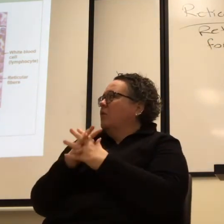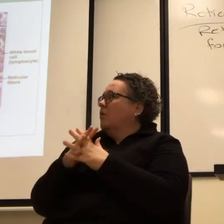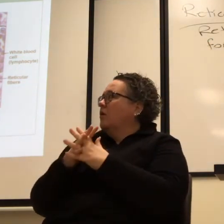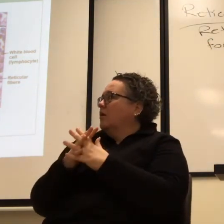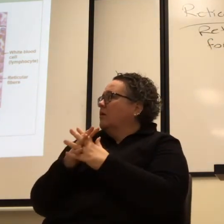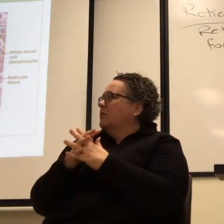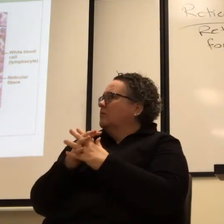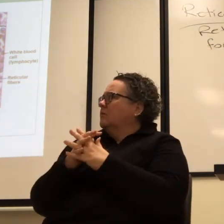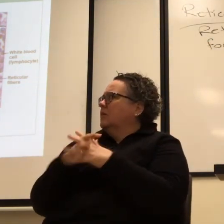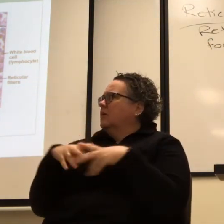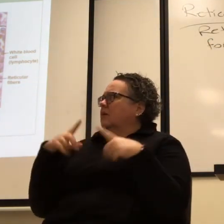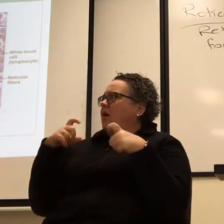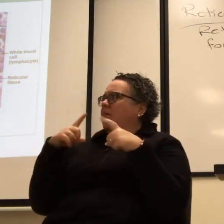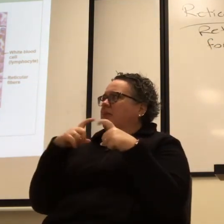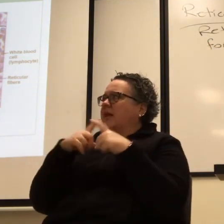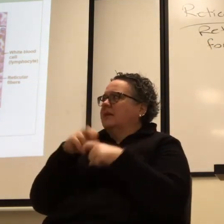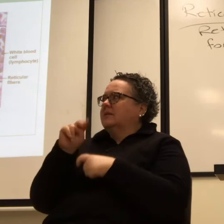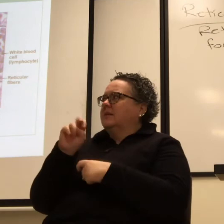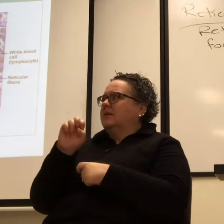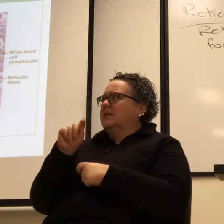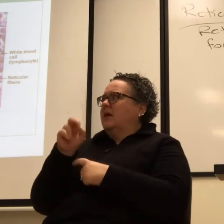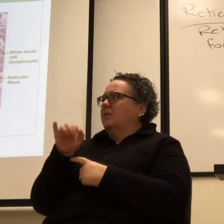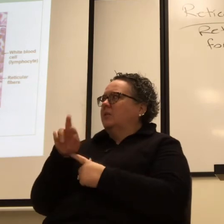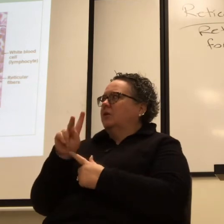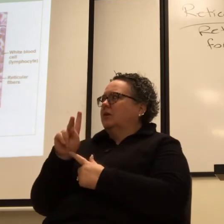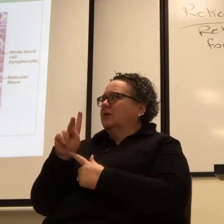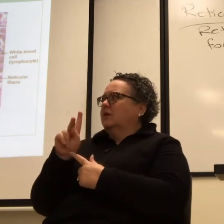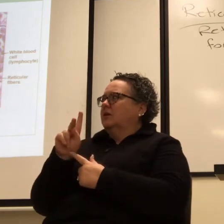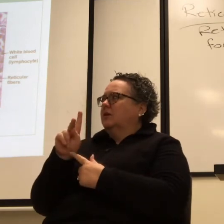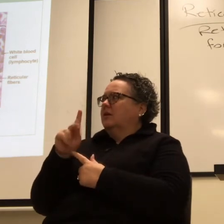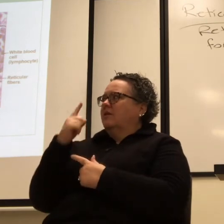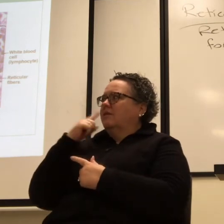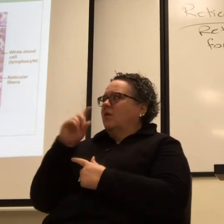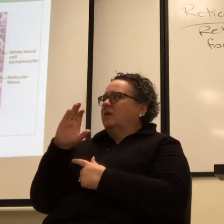for cells to reside.